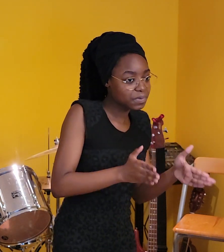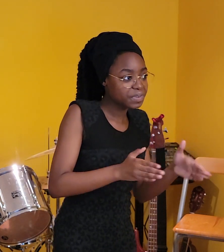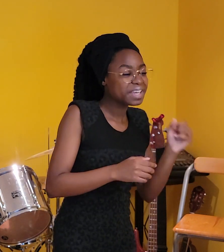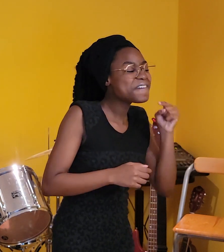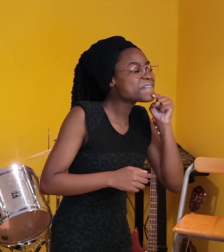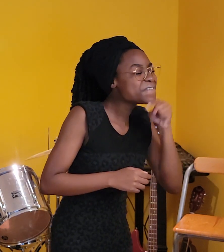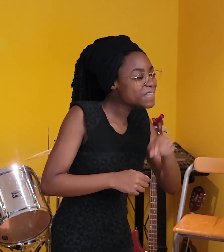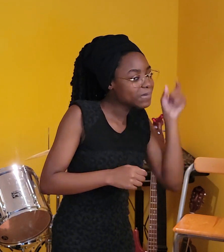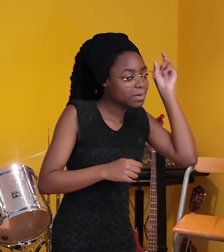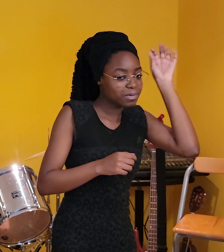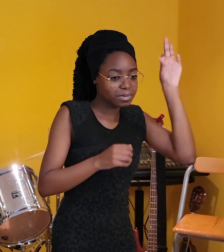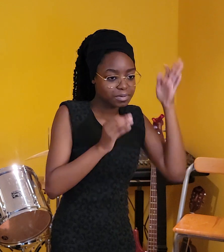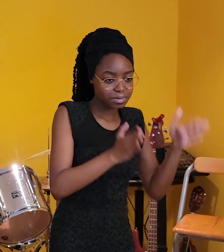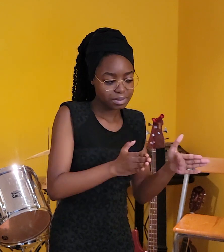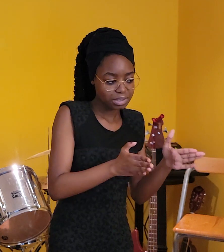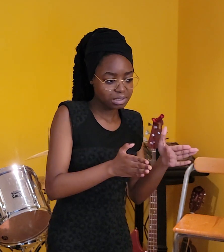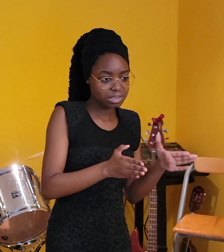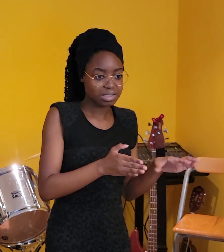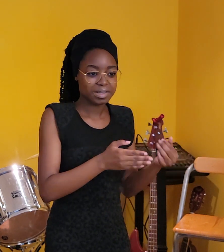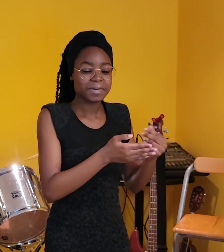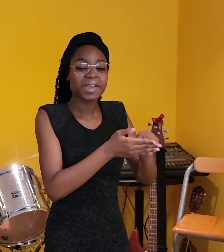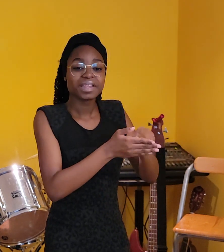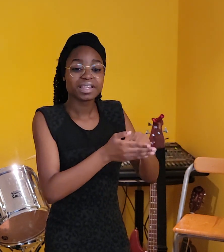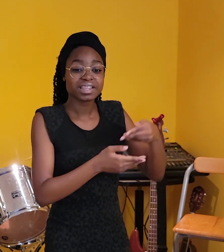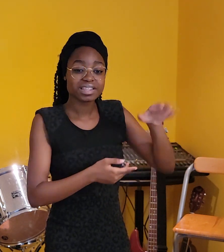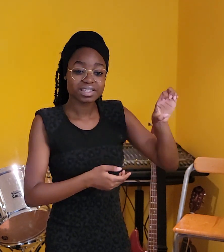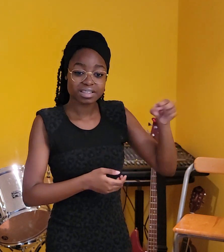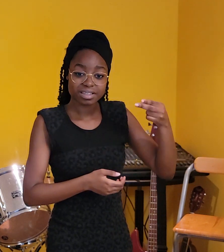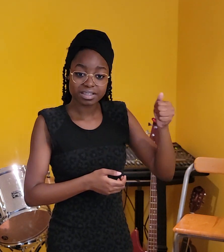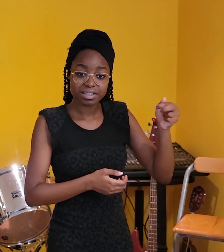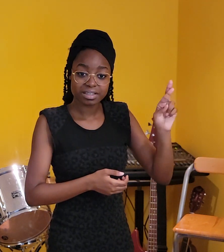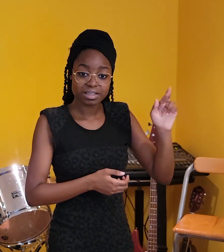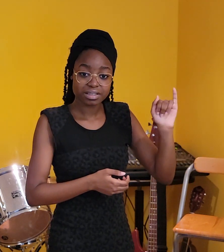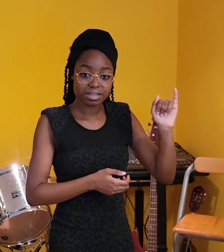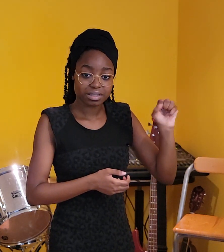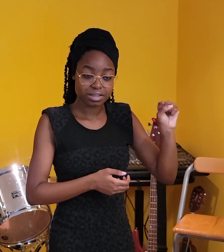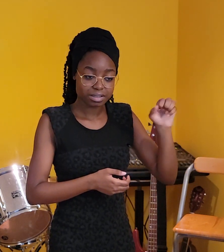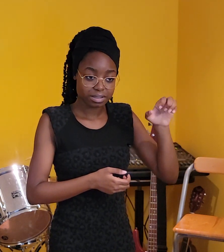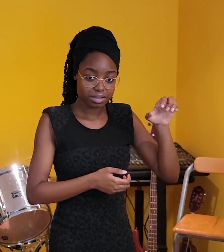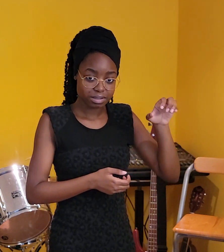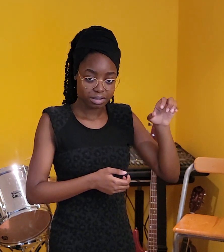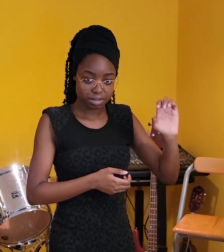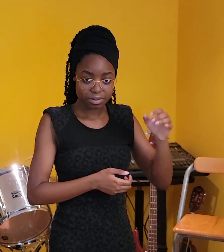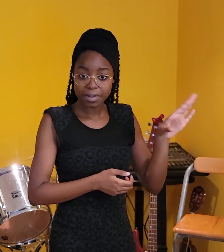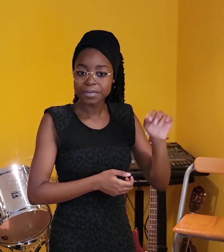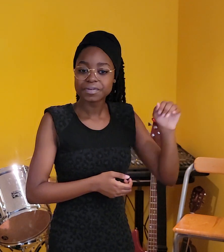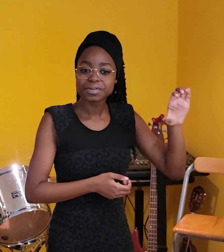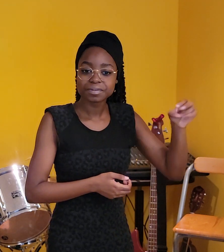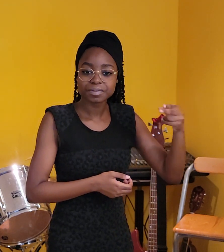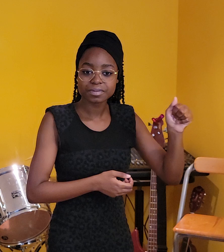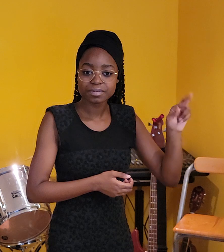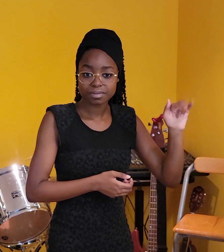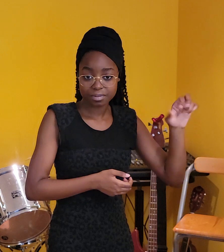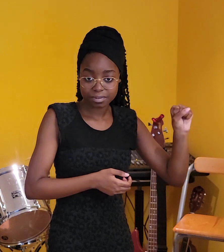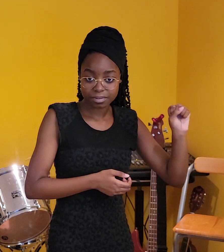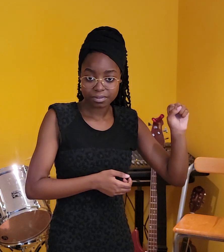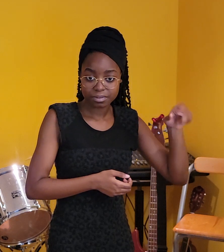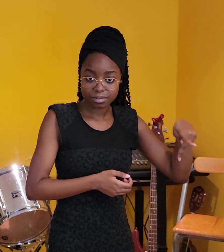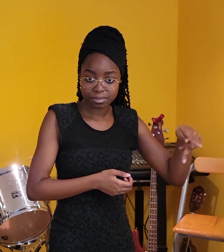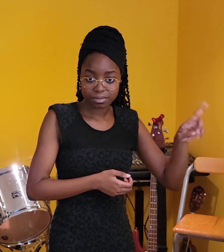a word that I formulated. Charis being what? Gift. And probra,